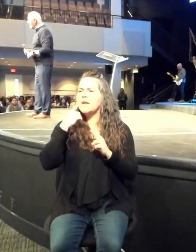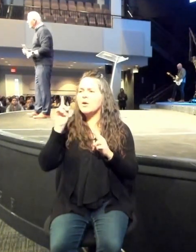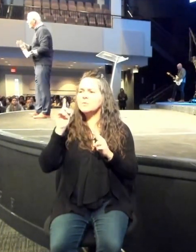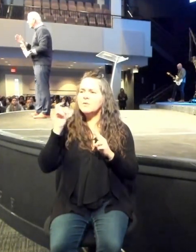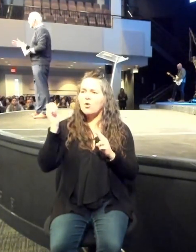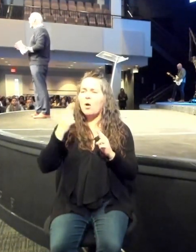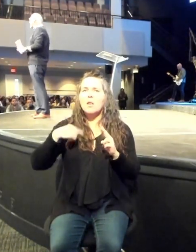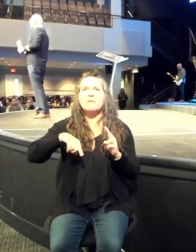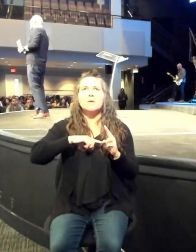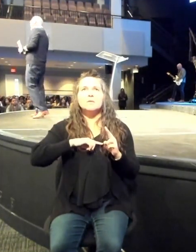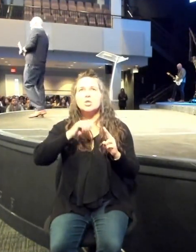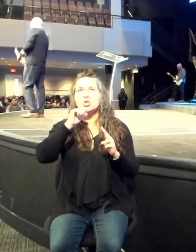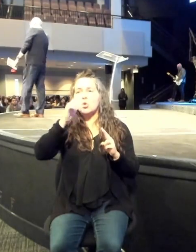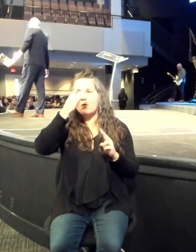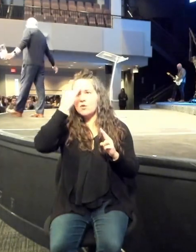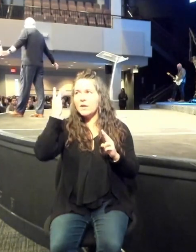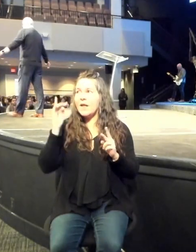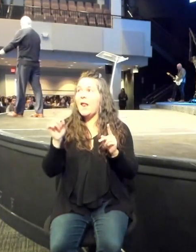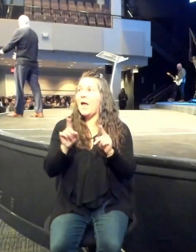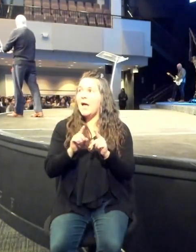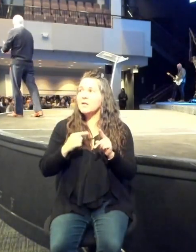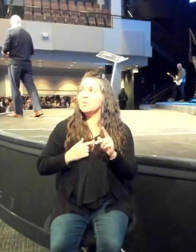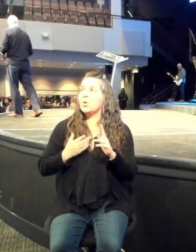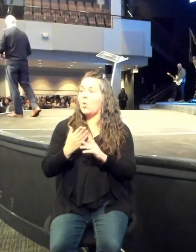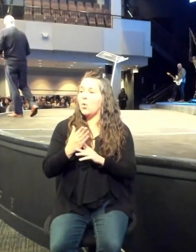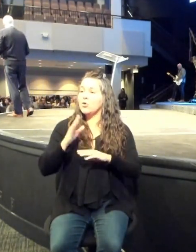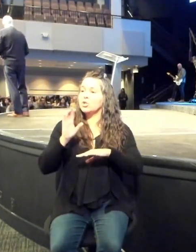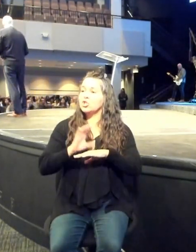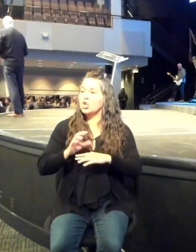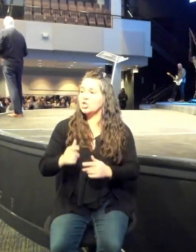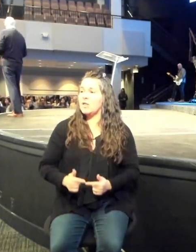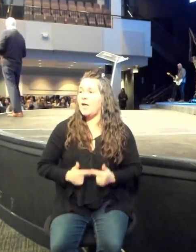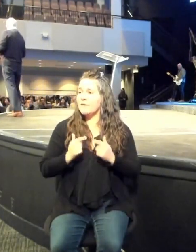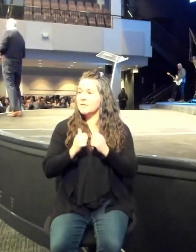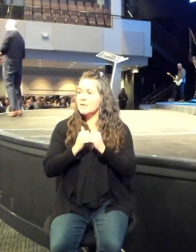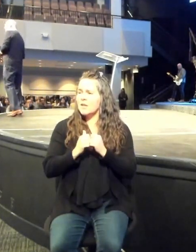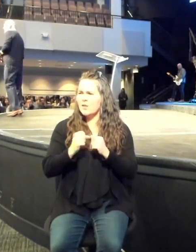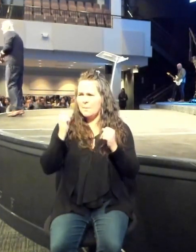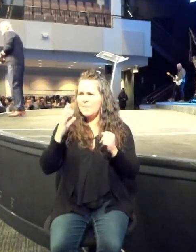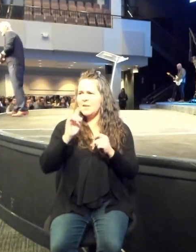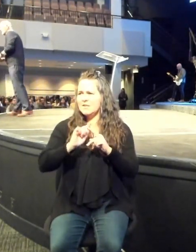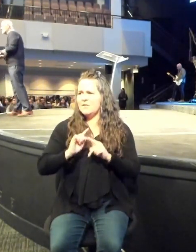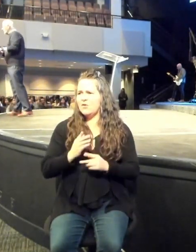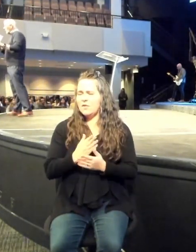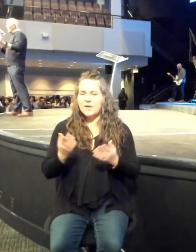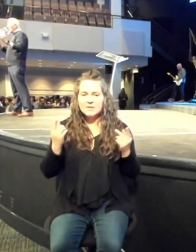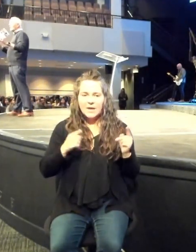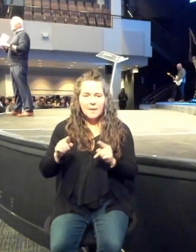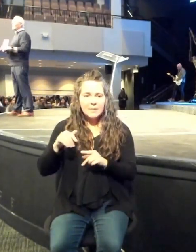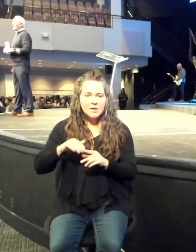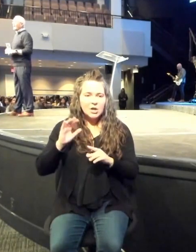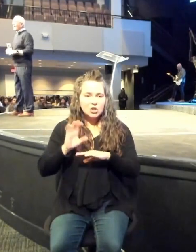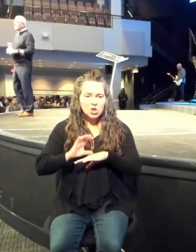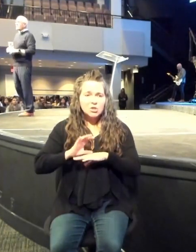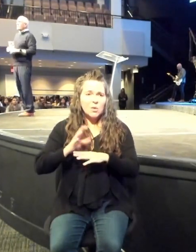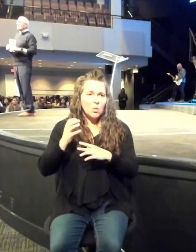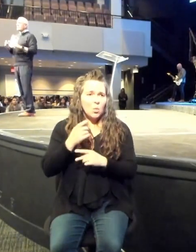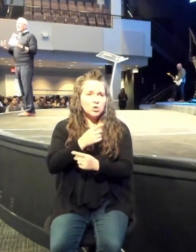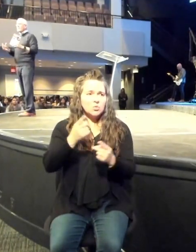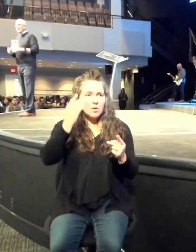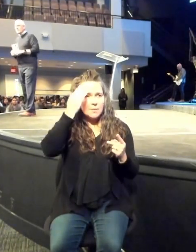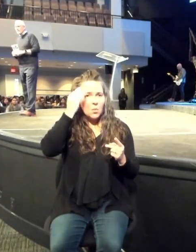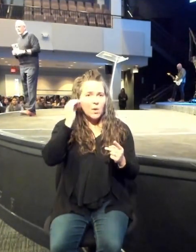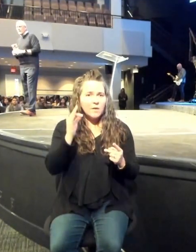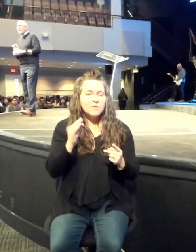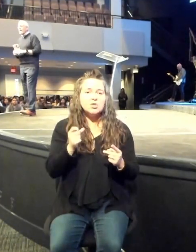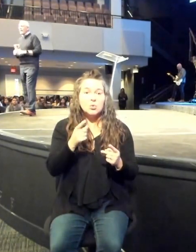here today. Don't forget that as we're going through church life together, there are all kind of things that happen in our church that we want you to be aware of. So you can stay